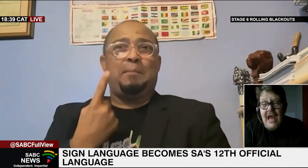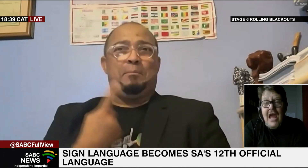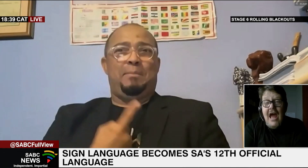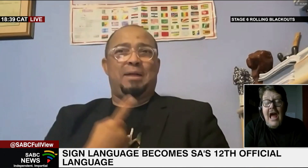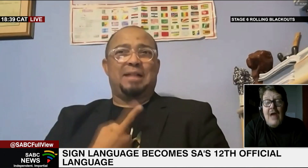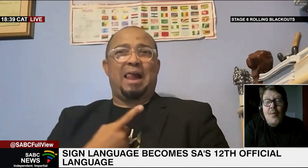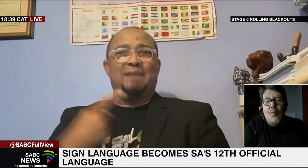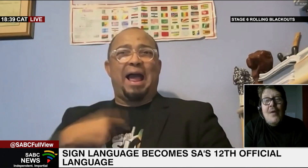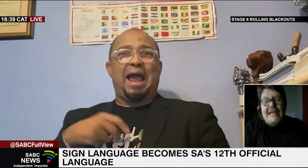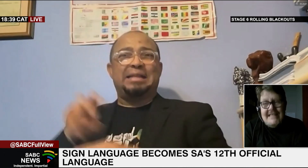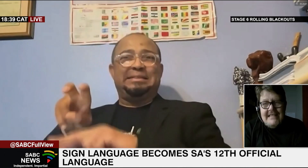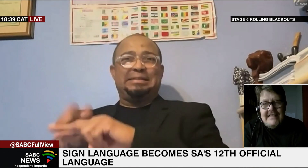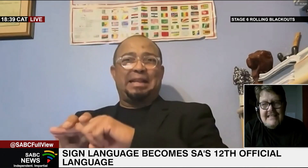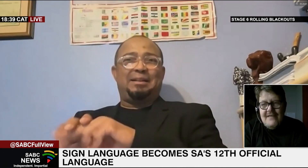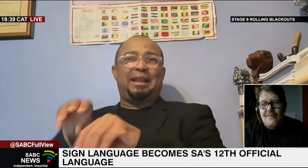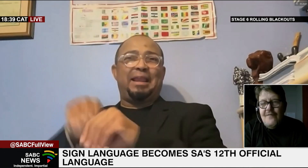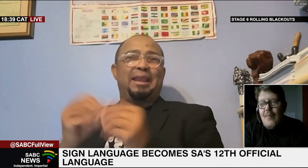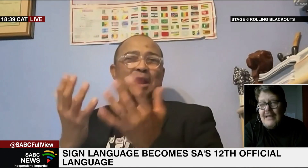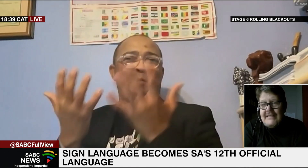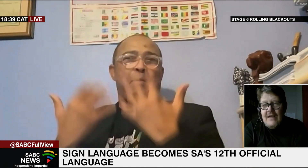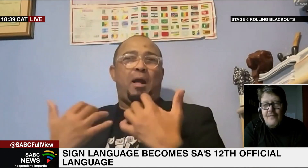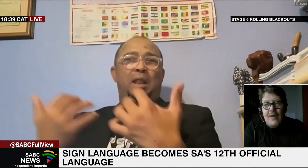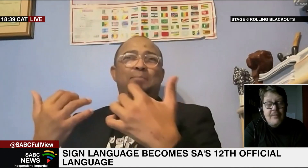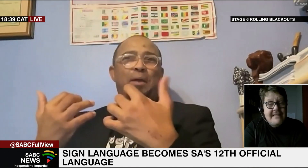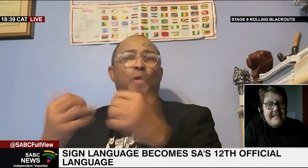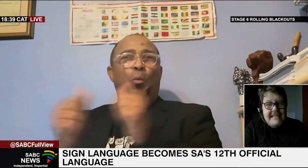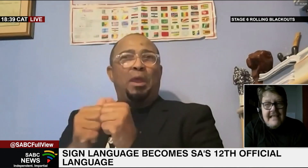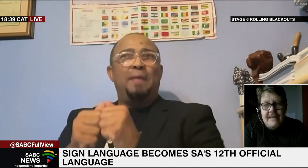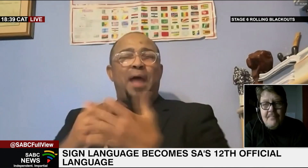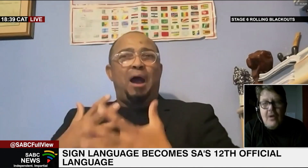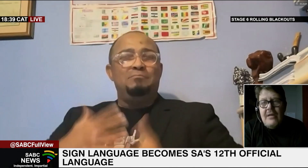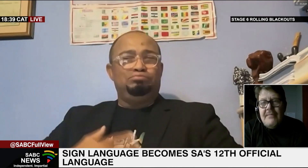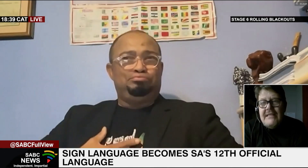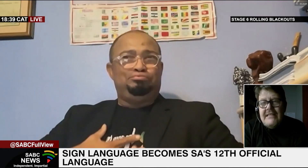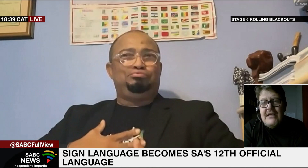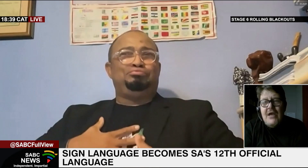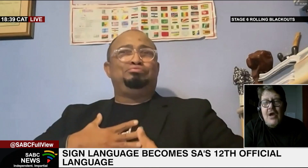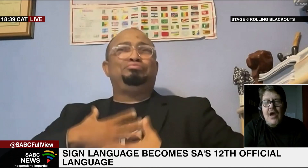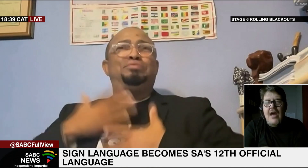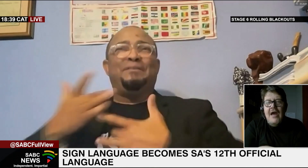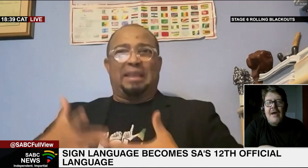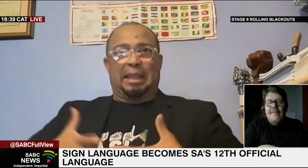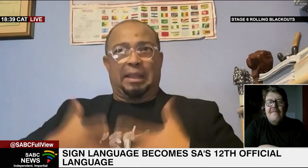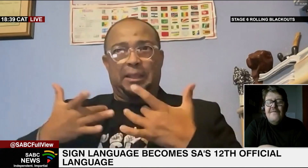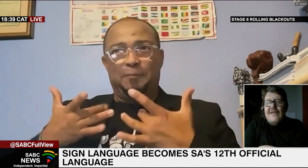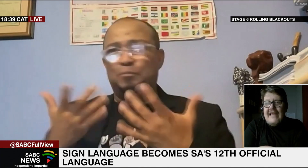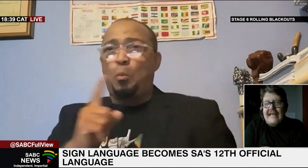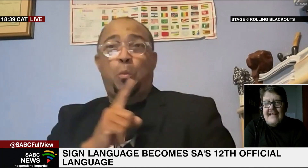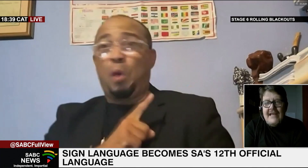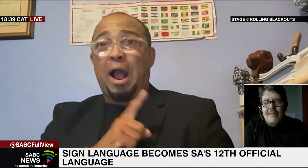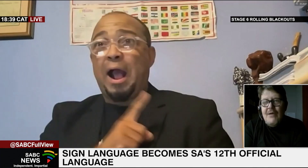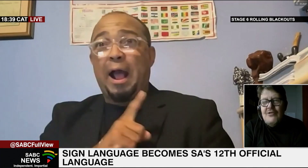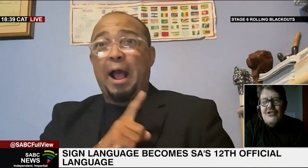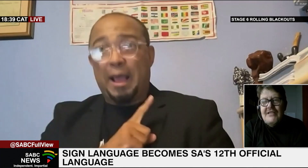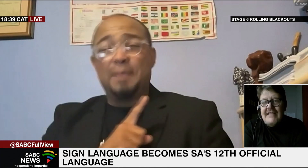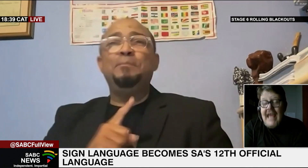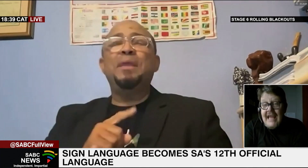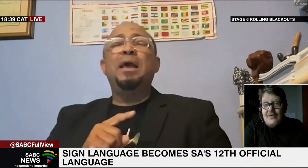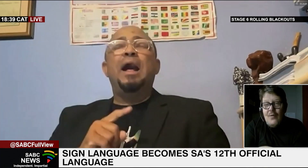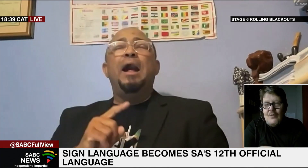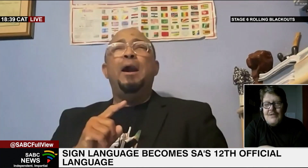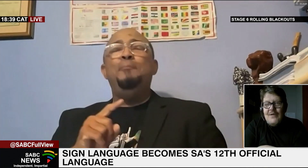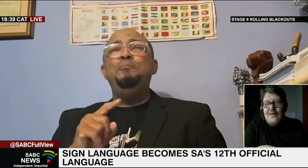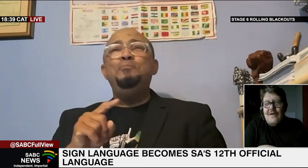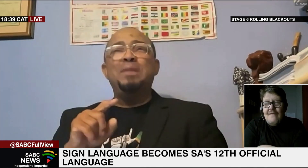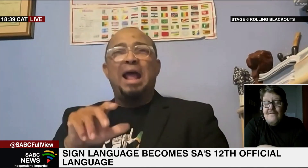May, I witnessed for myself when I was sitting in Parliament, feeling that emotions